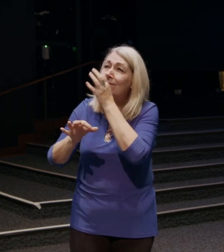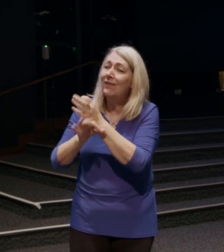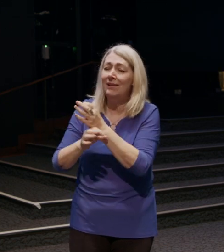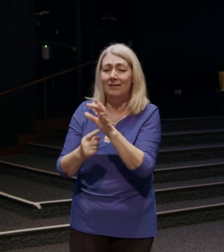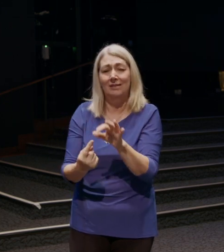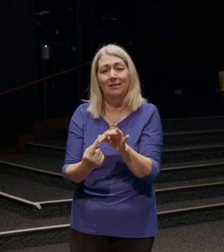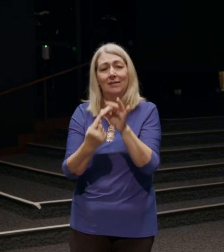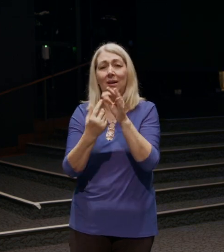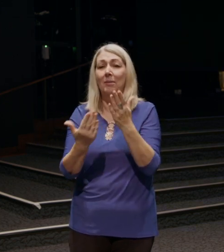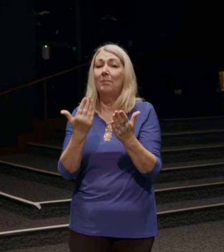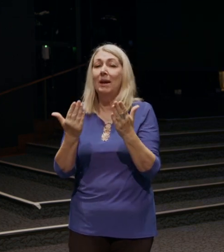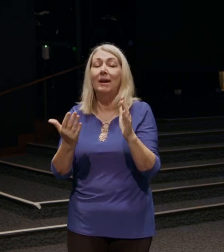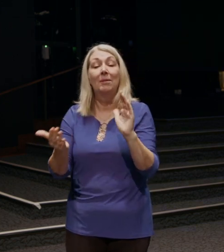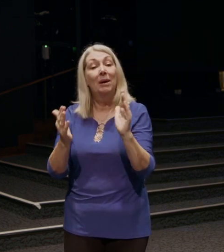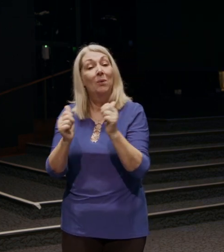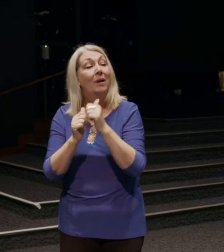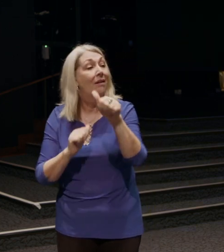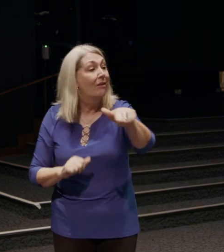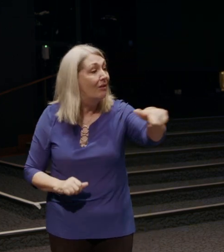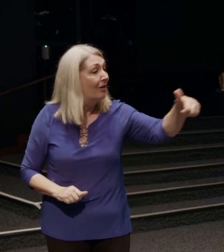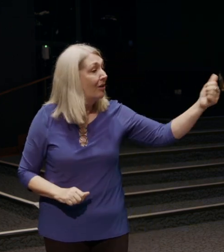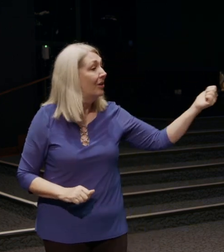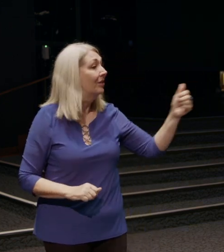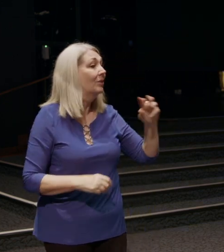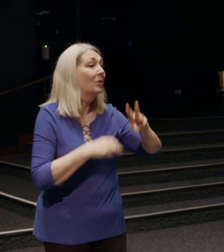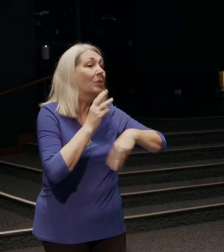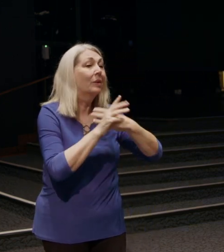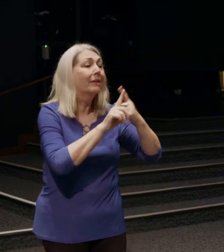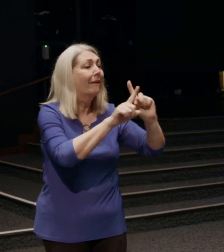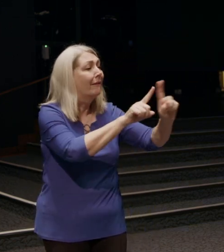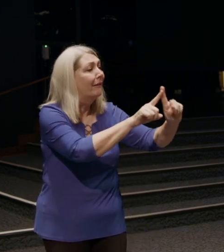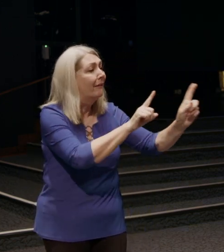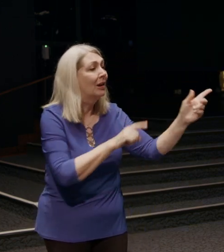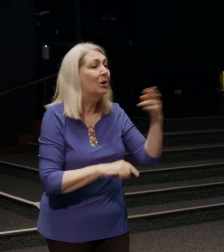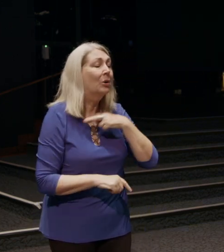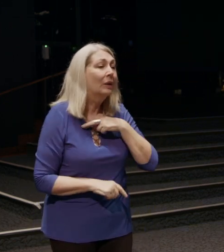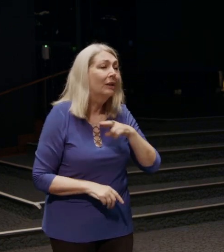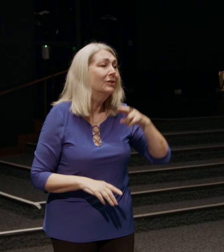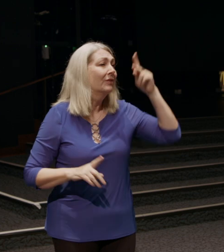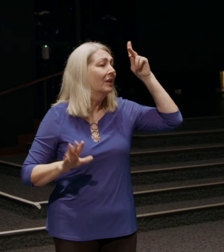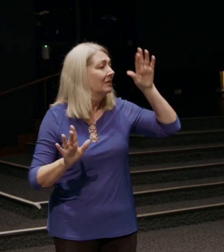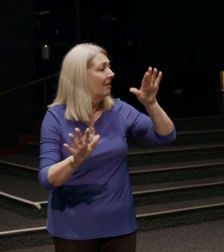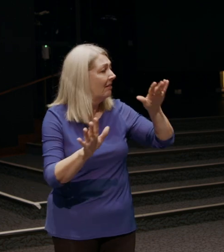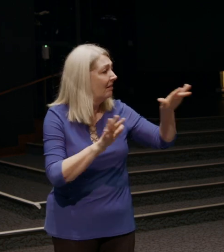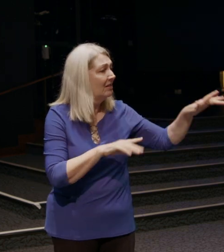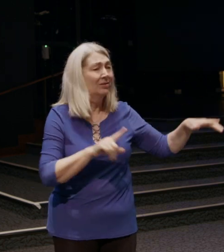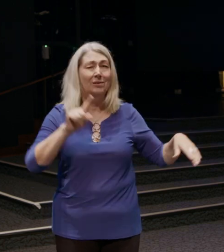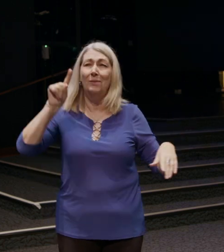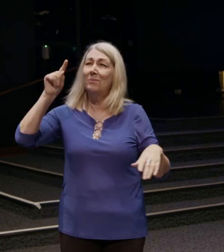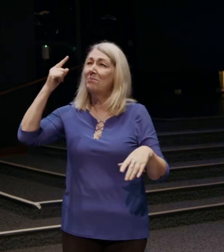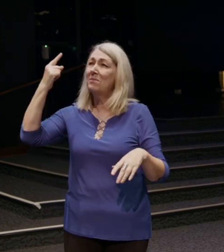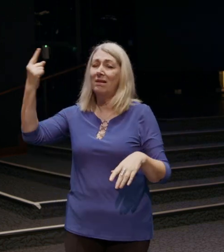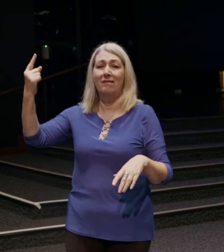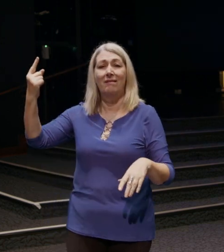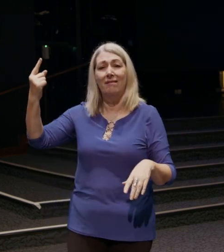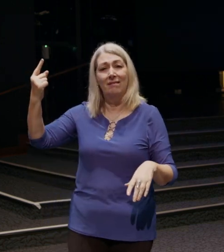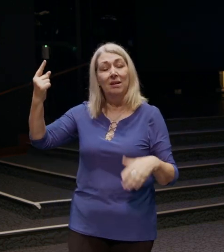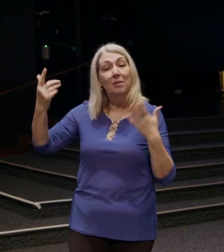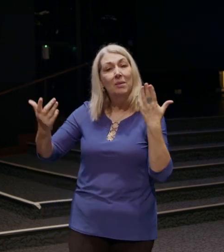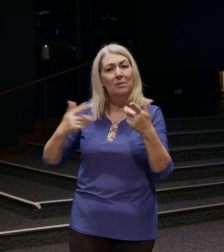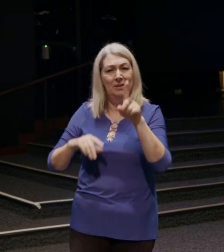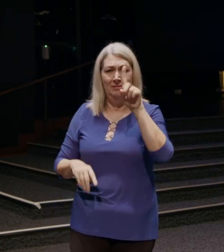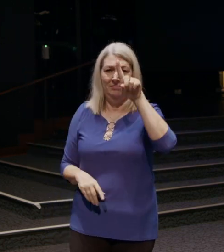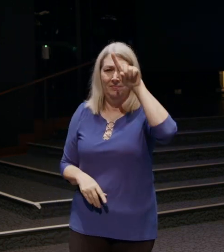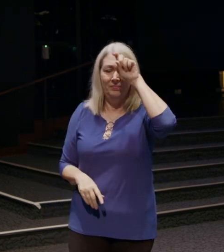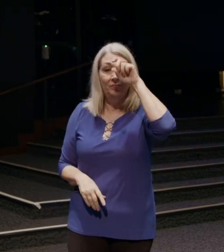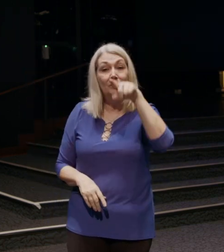in comparison to any other world religion or philosophy. Maybe you're confused trying to